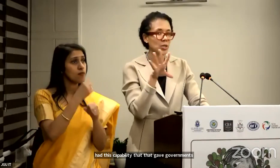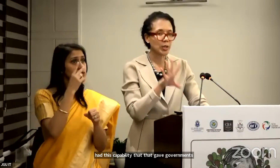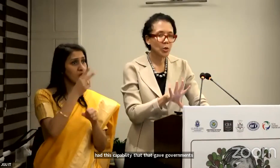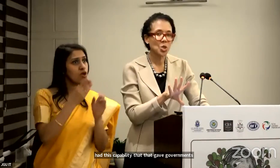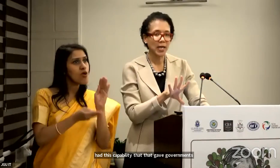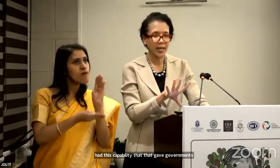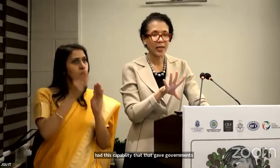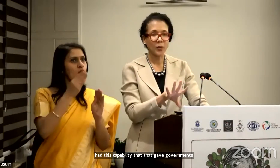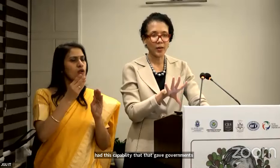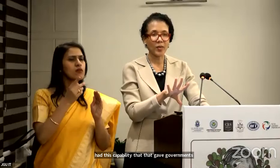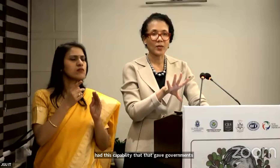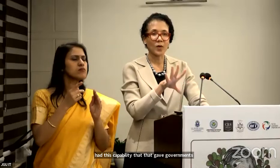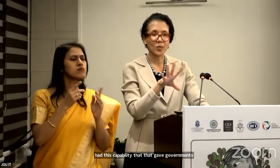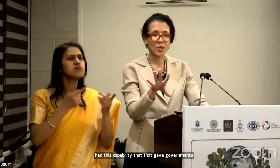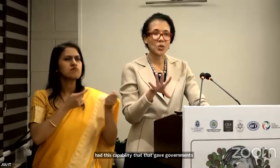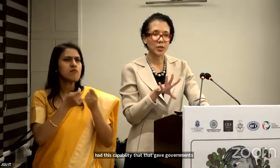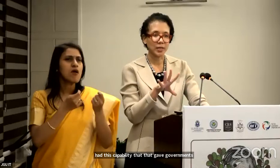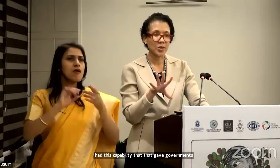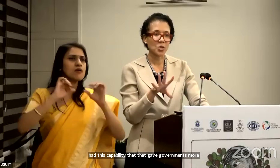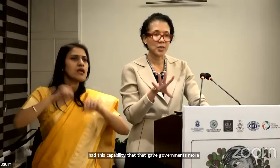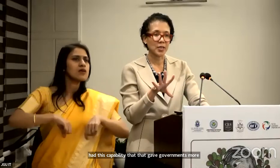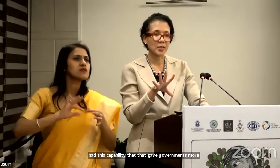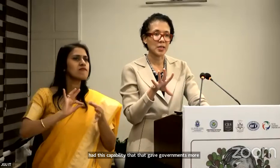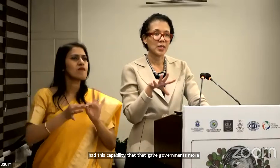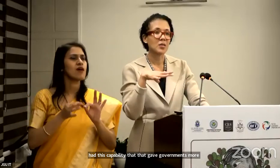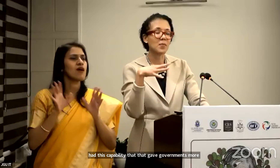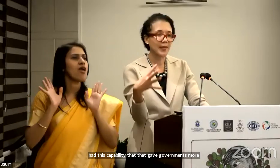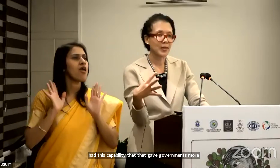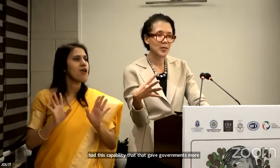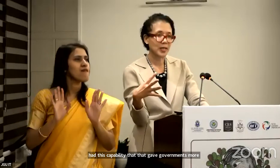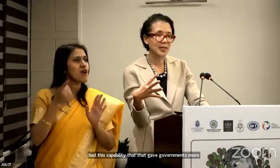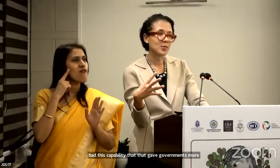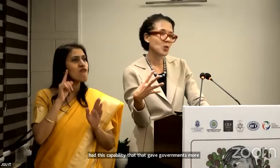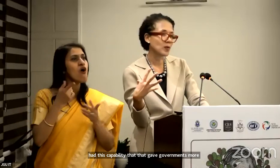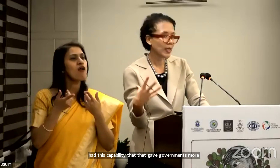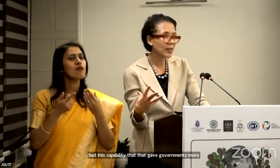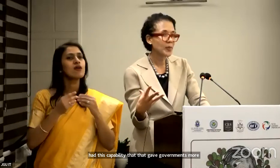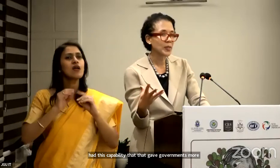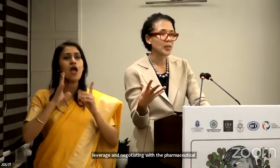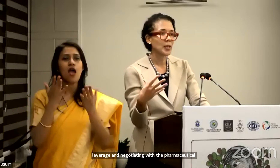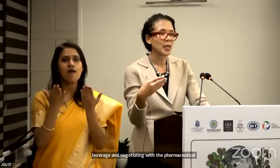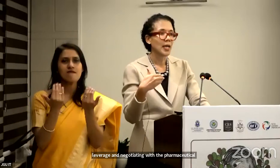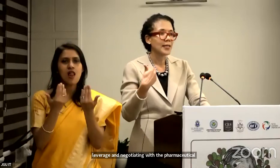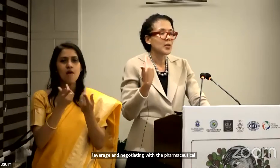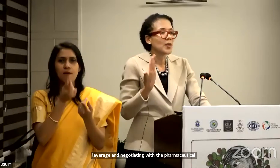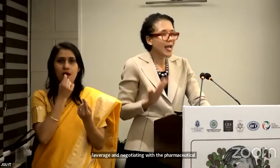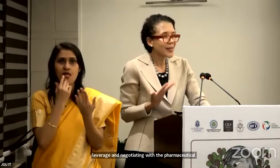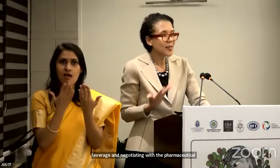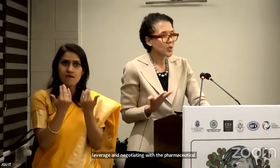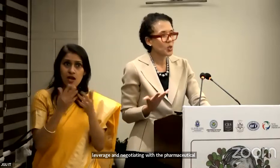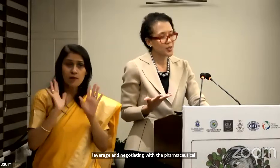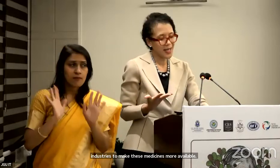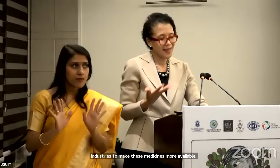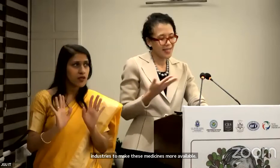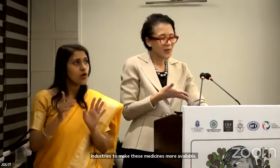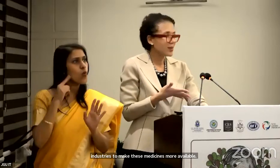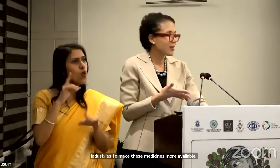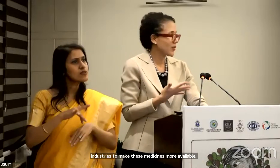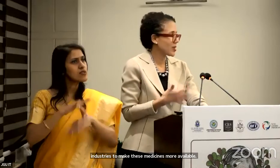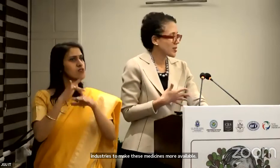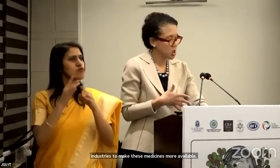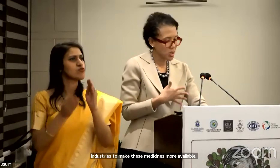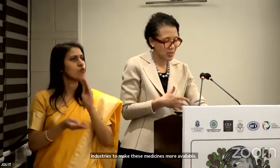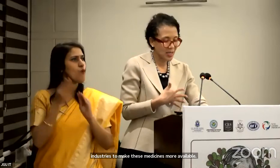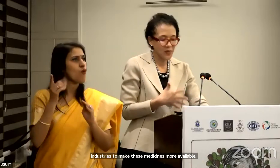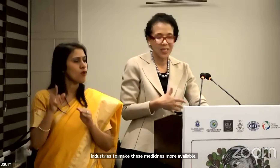leverage in negotiating with the pharmaceutical industries to make these medicines more available. And so in that sense, you could say that even